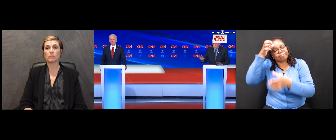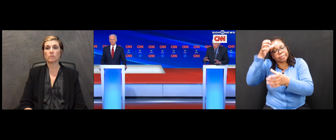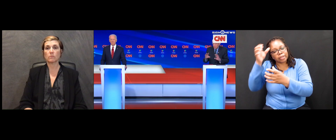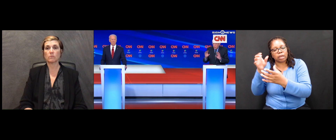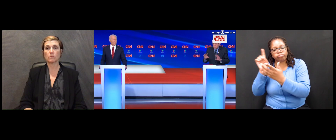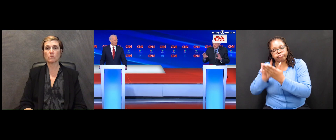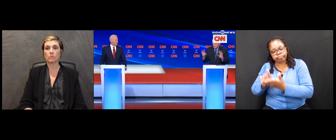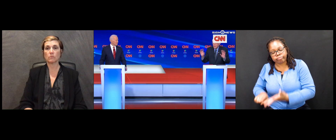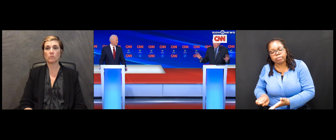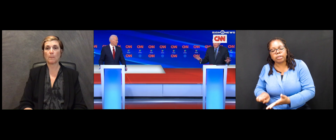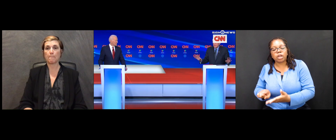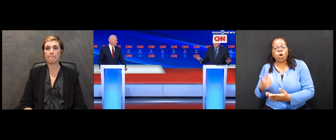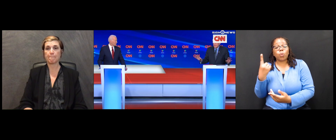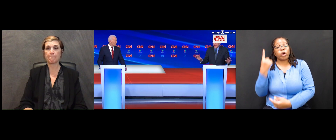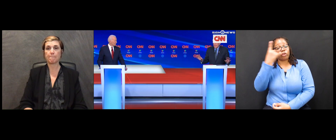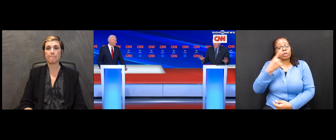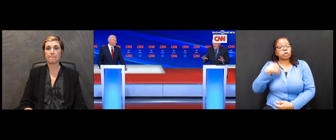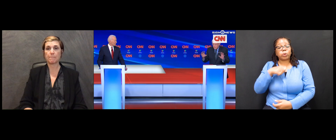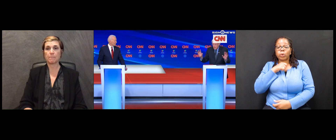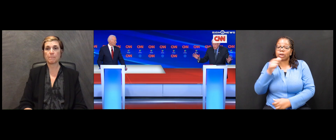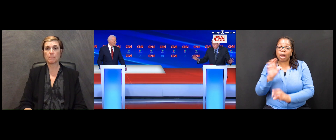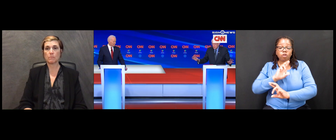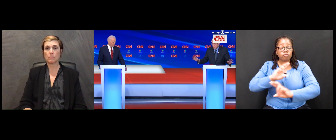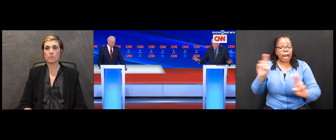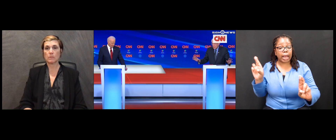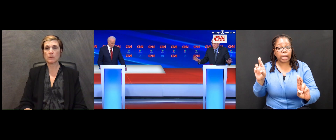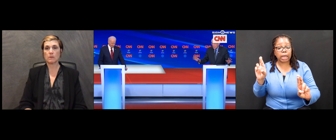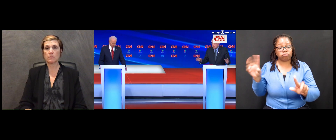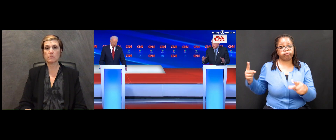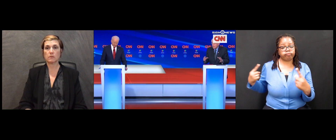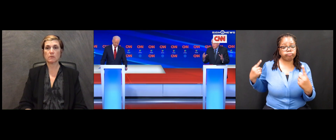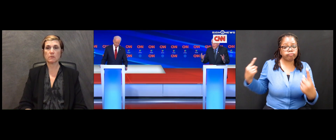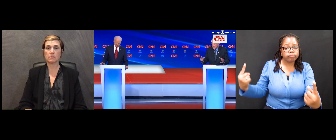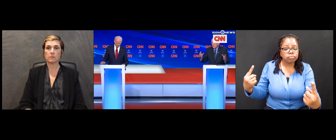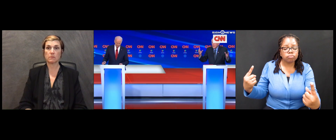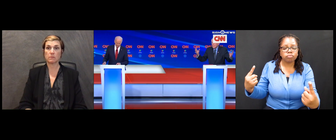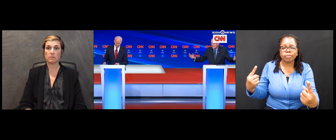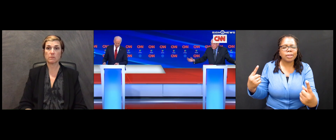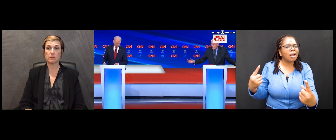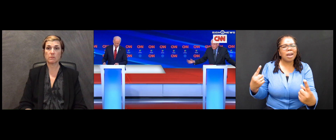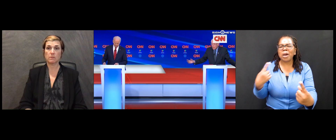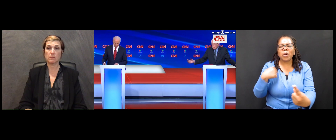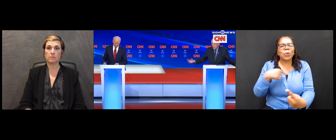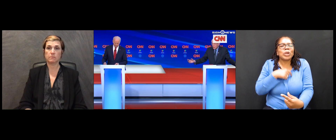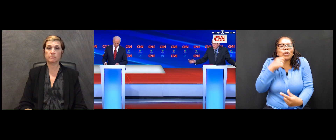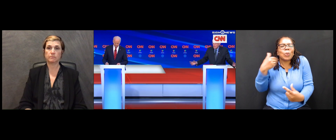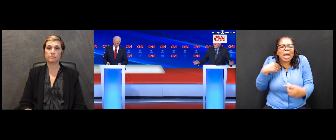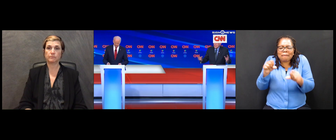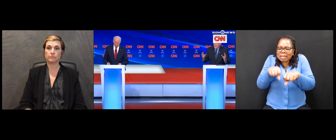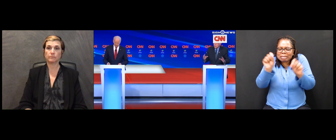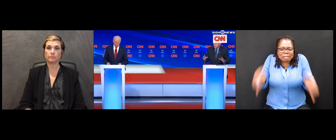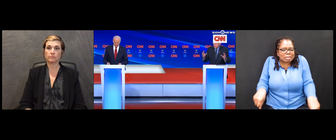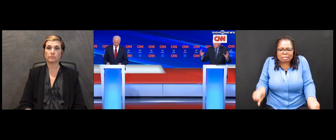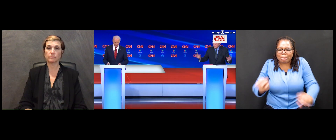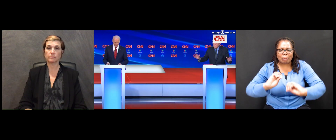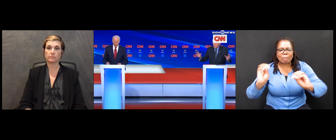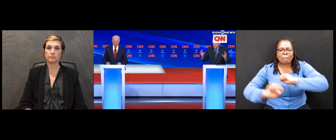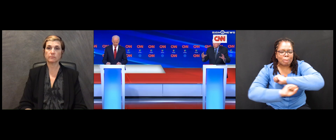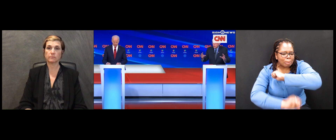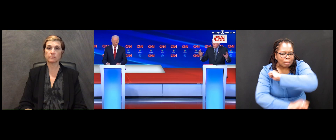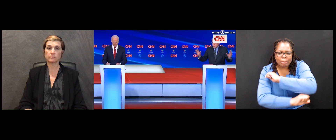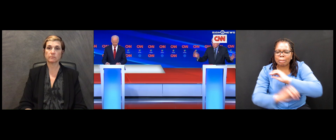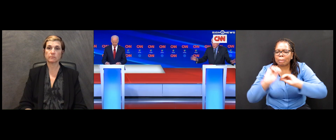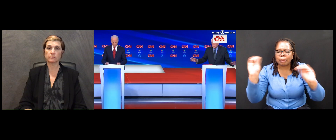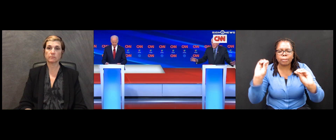that we are unprepared and have been unprepared is we don't have a system. We got thousands of